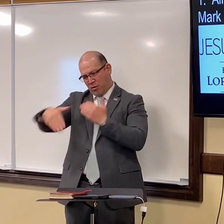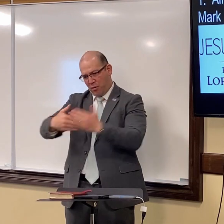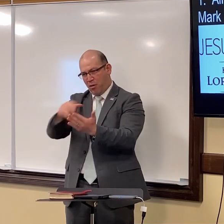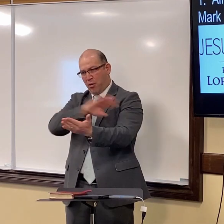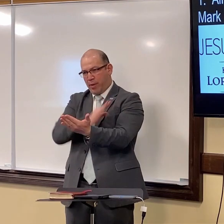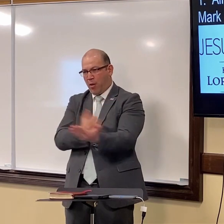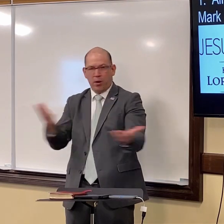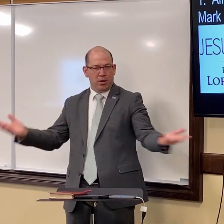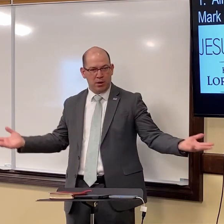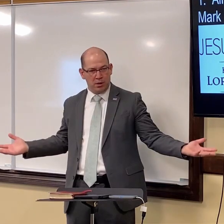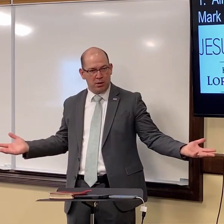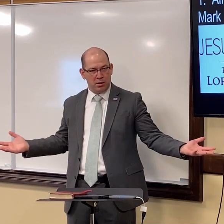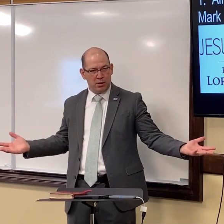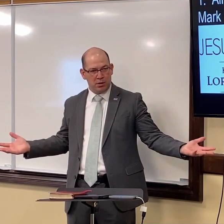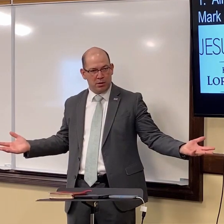Jesus continues to have all power.